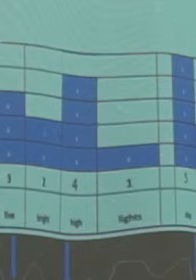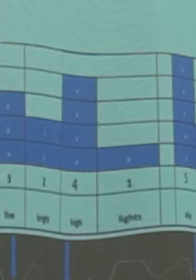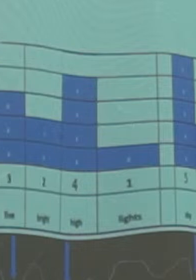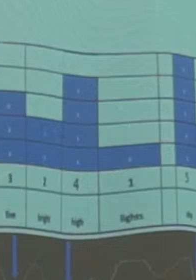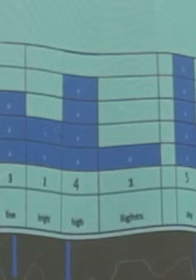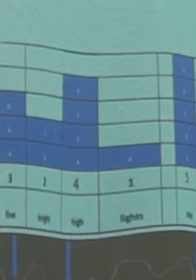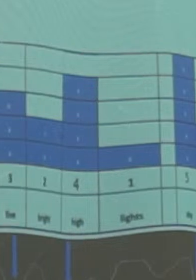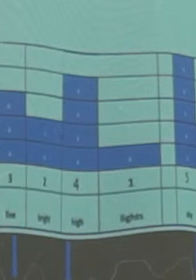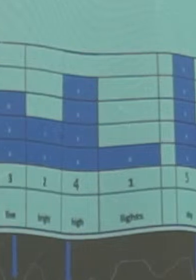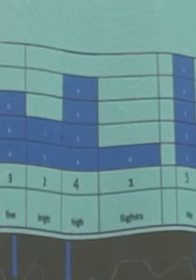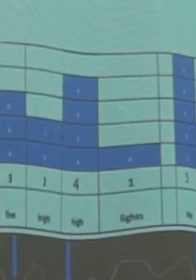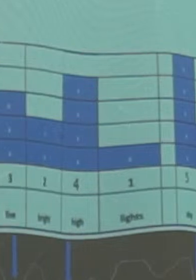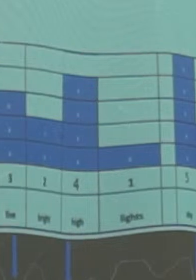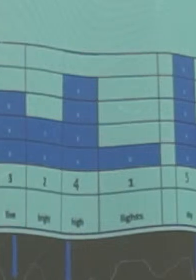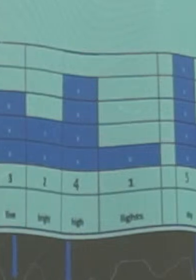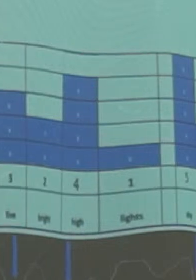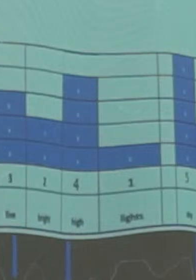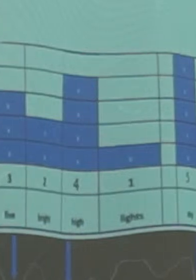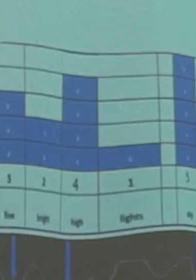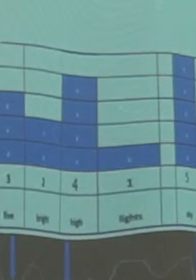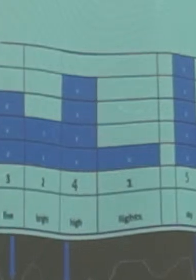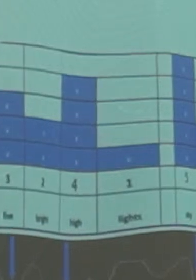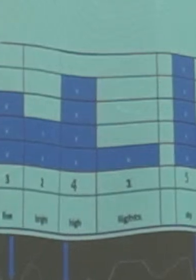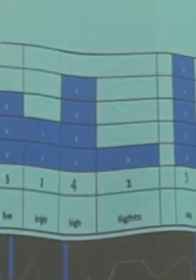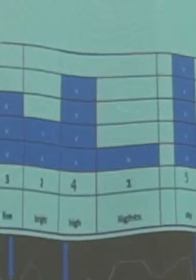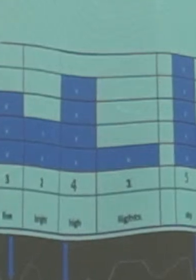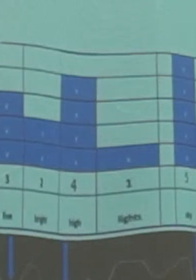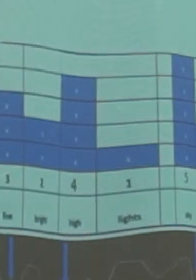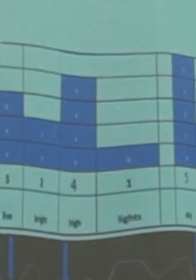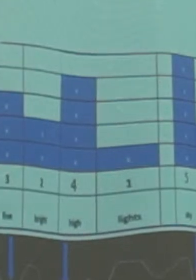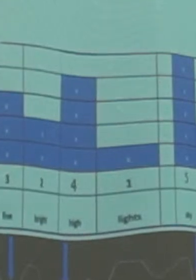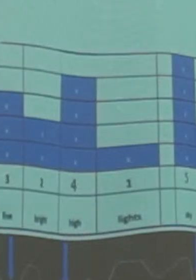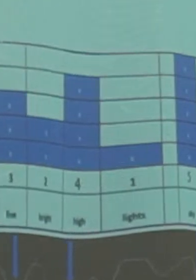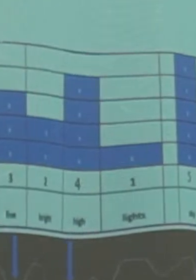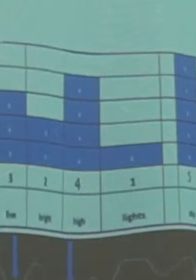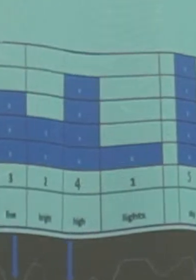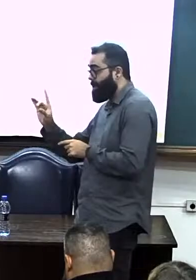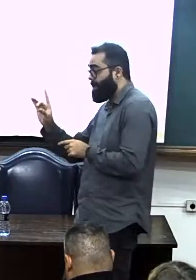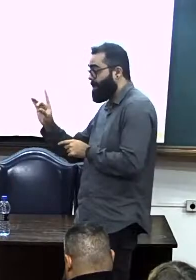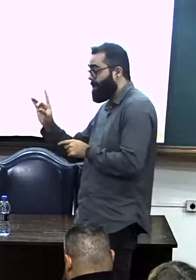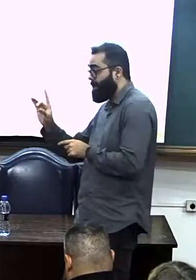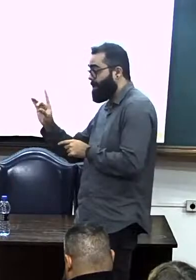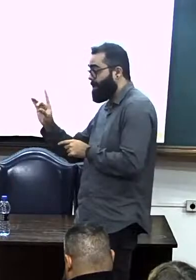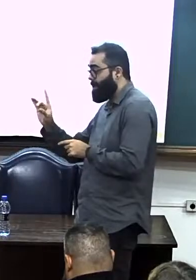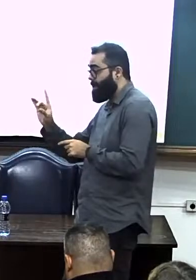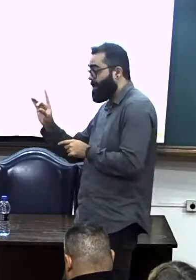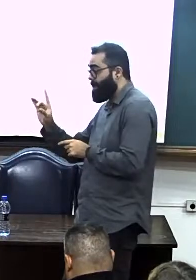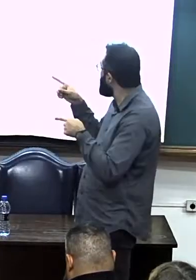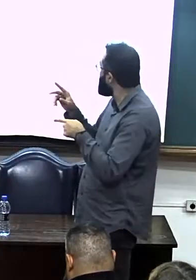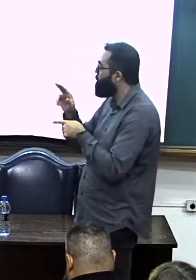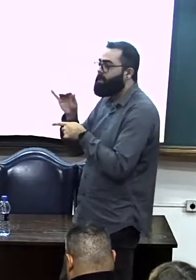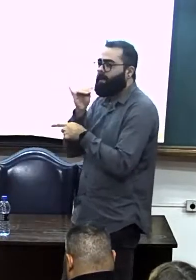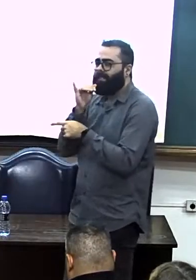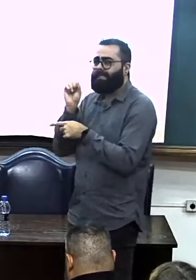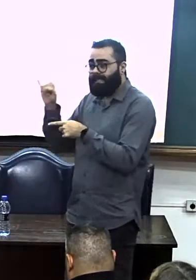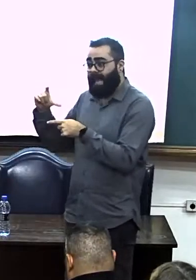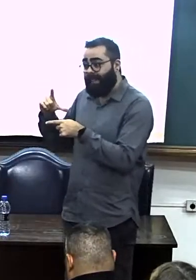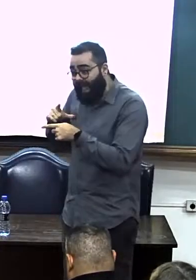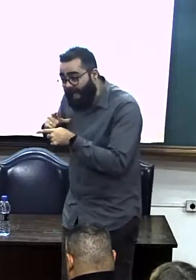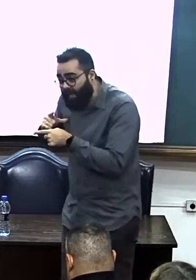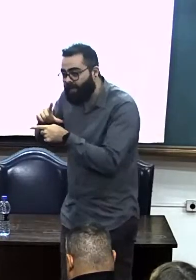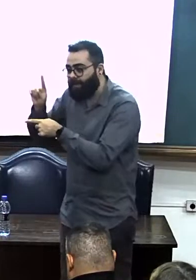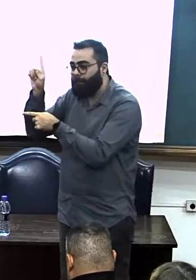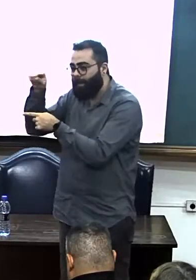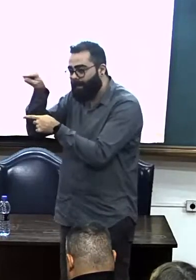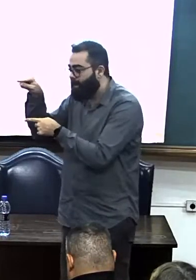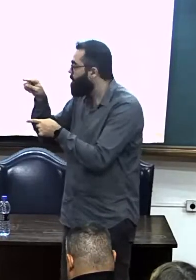sky tonight, and you have a syllable, so each syllable gets an X, each word gets an X, but highlights